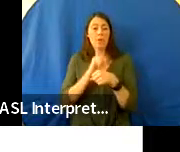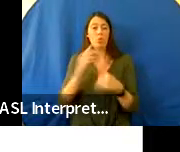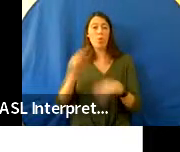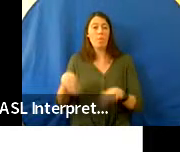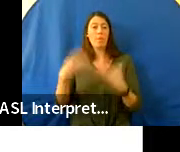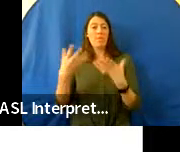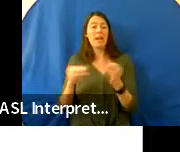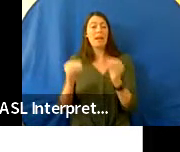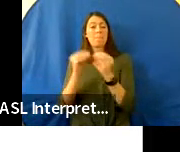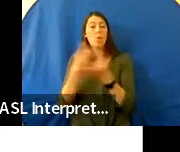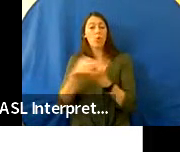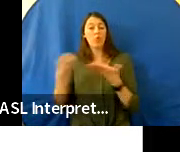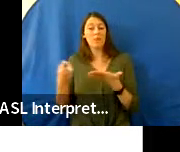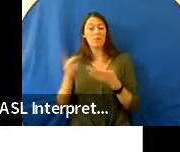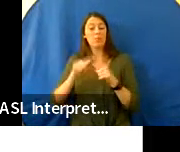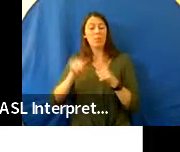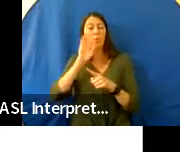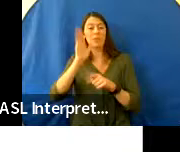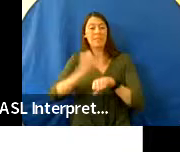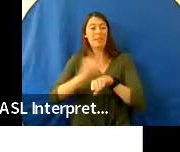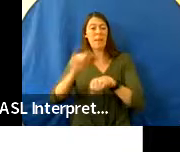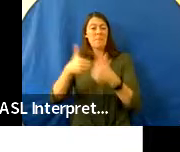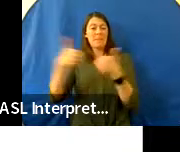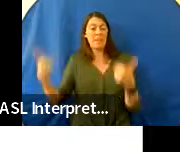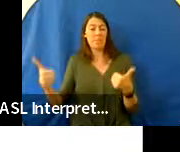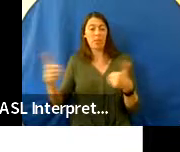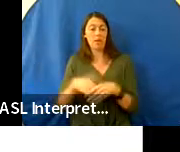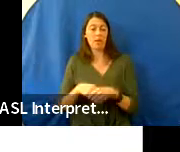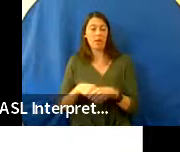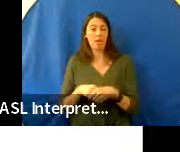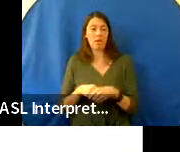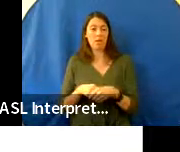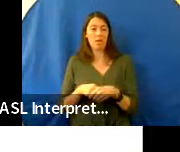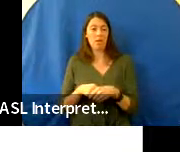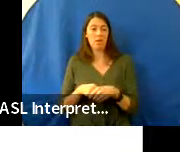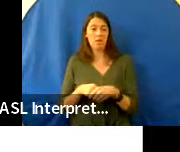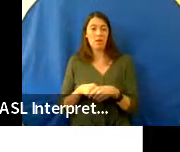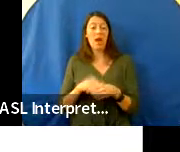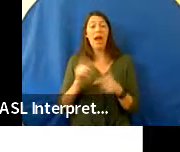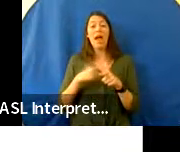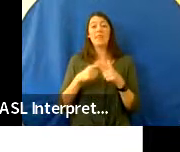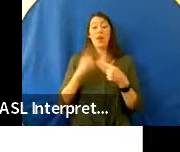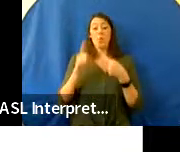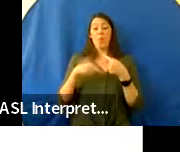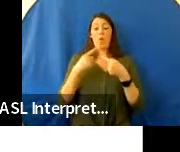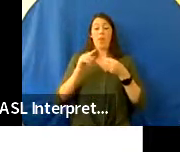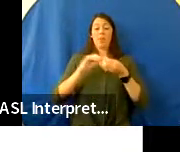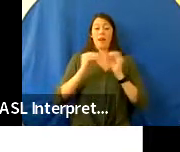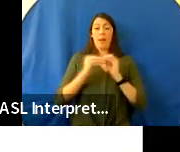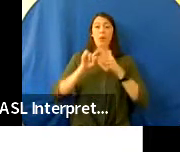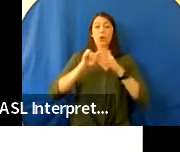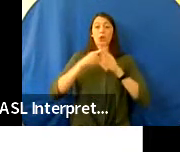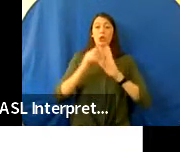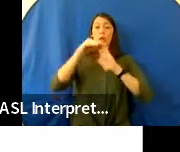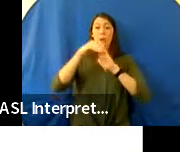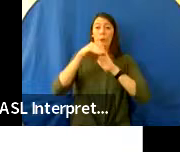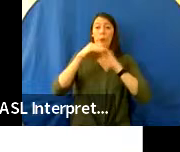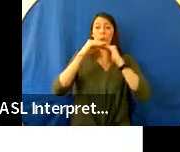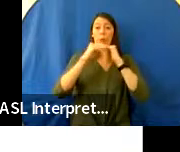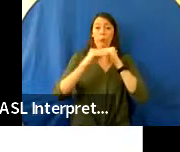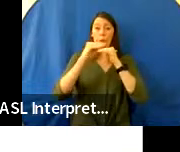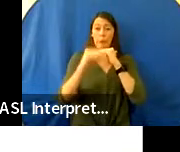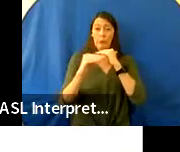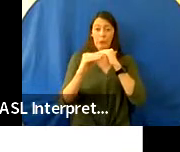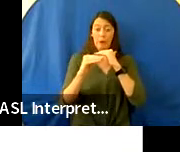work. And then once we get out of this surge, we really want to focus on restarting our prevention model, which we started in